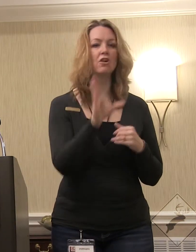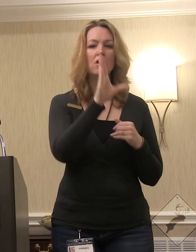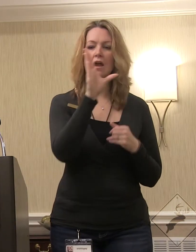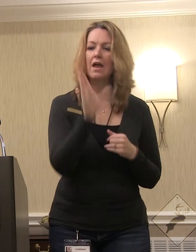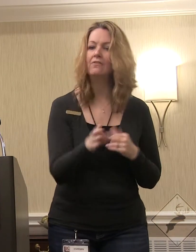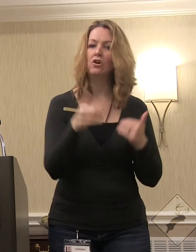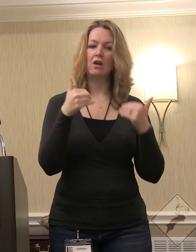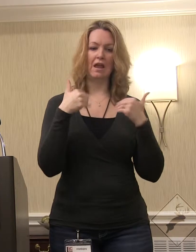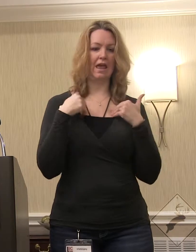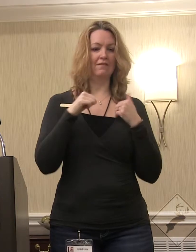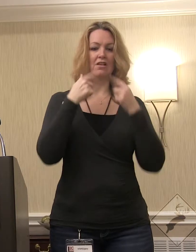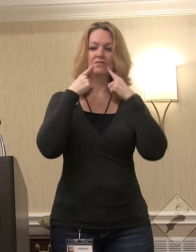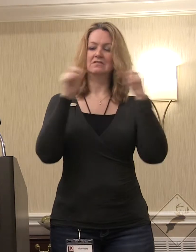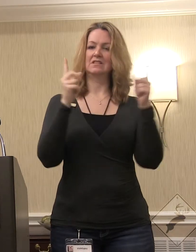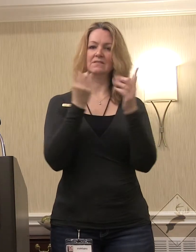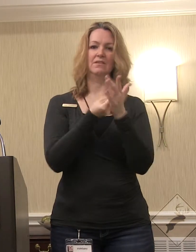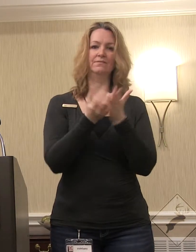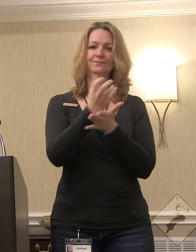ever.